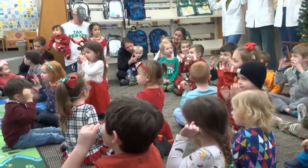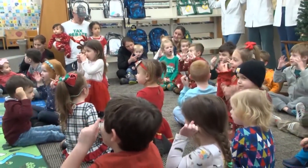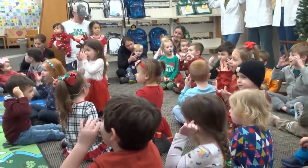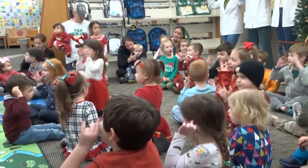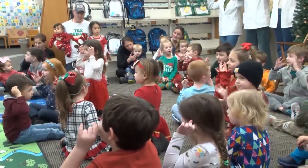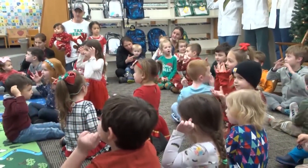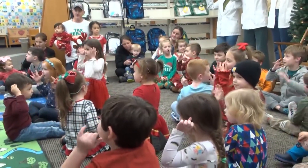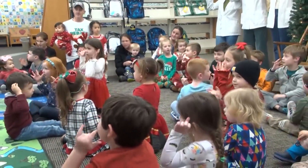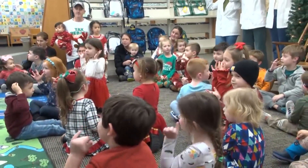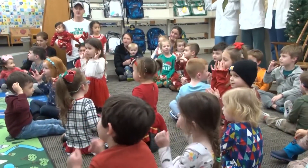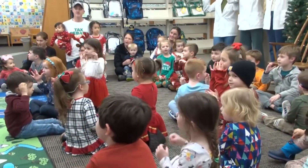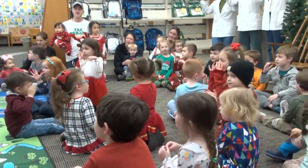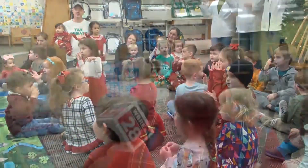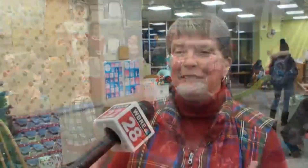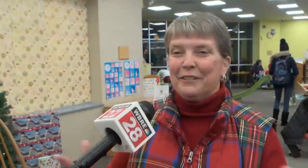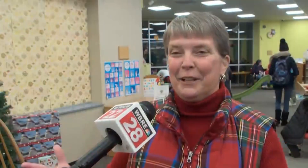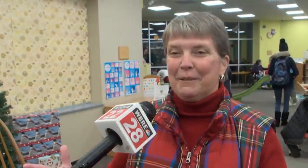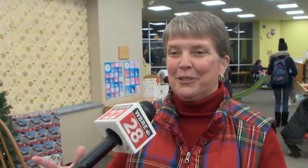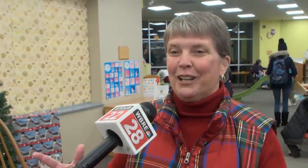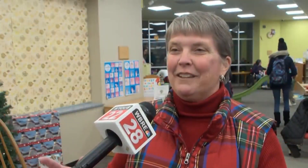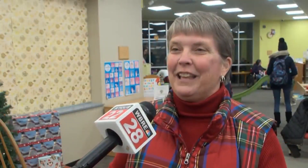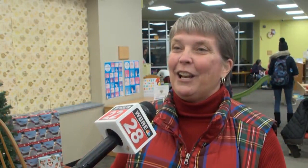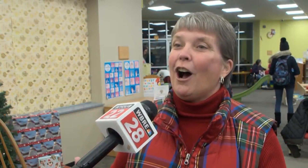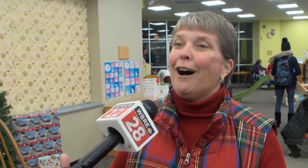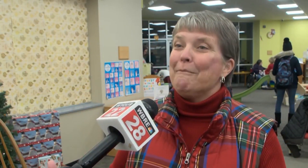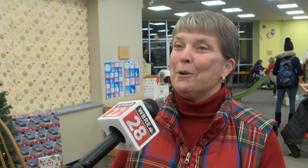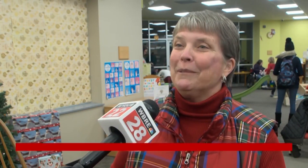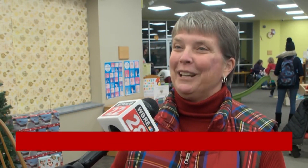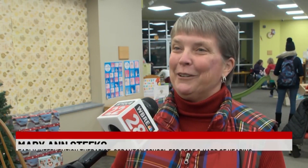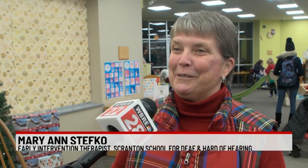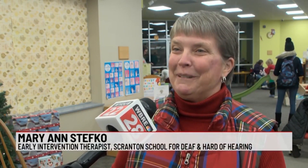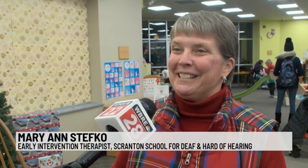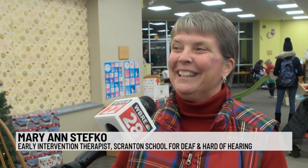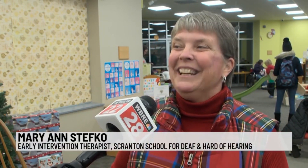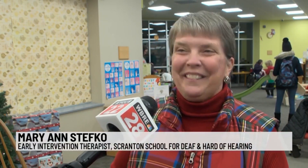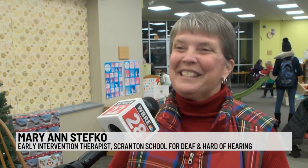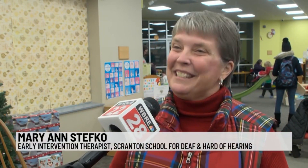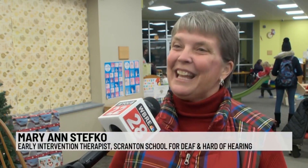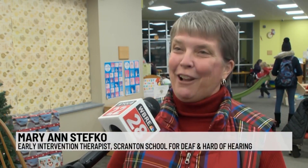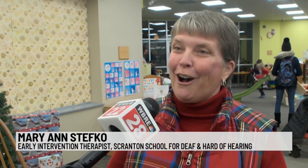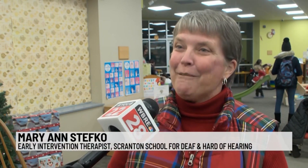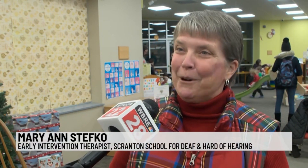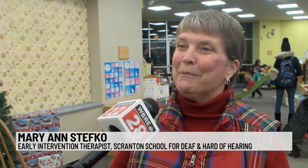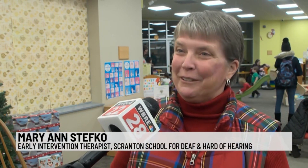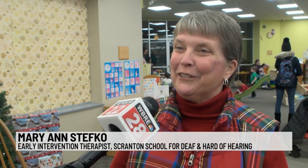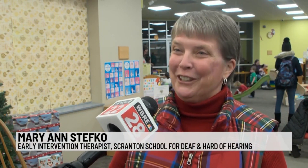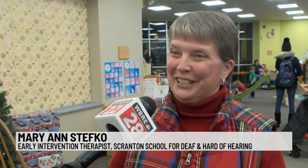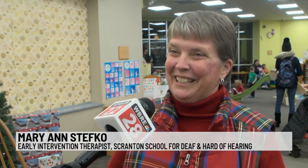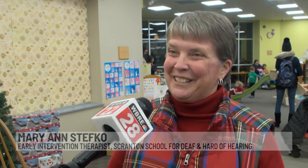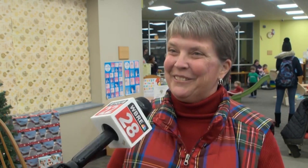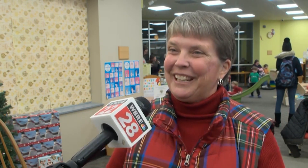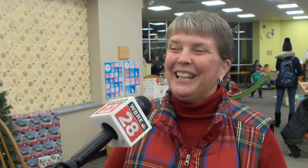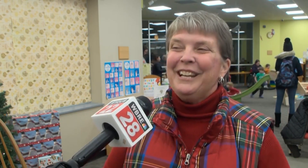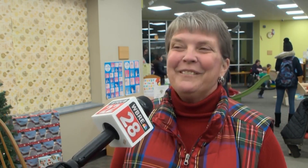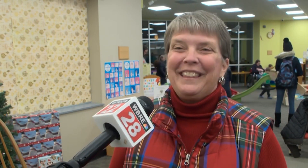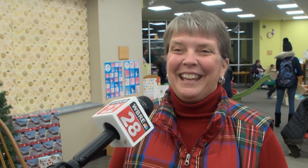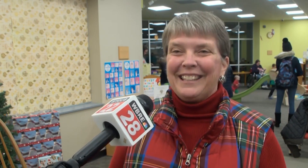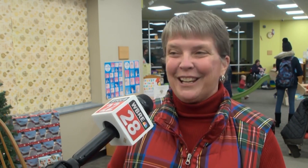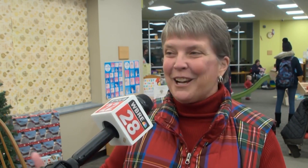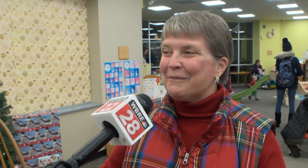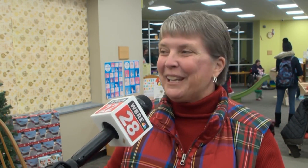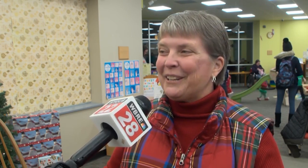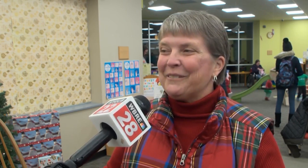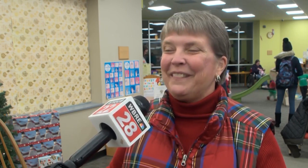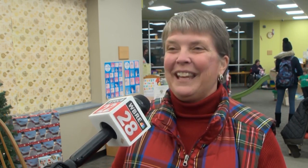He knows. And every family should have that ah moment at Christmas. This is that ah moment for our kids, right? When they